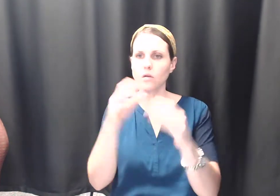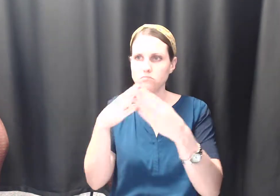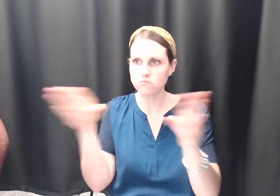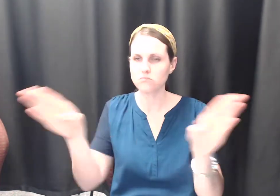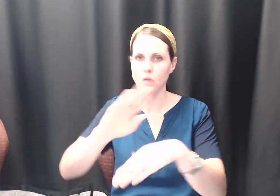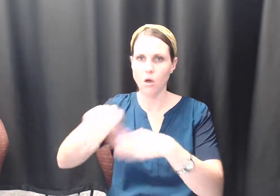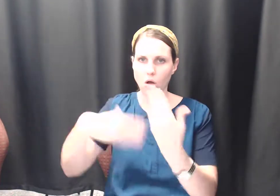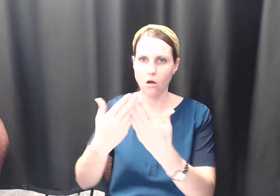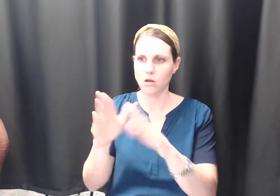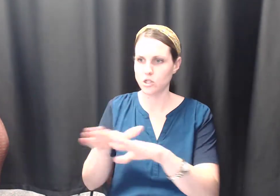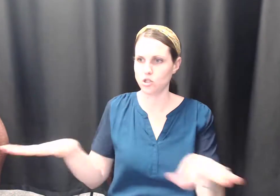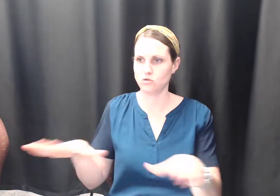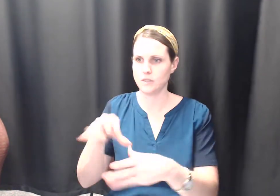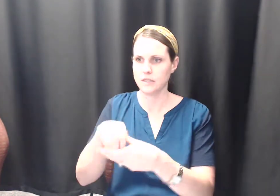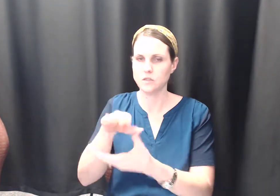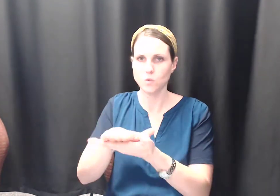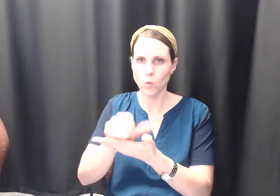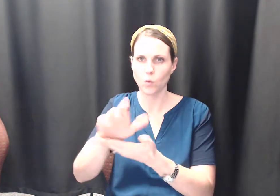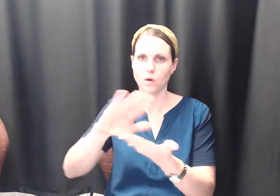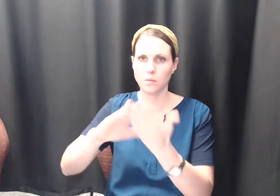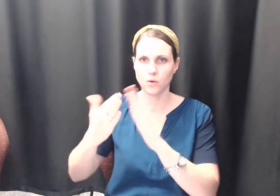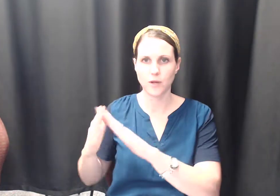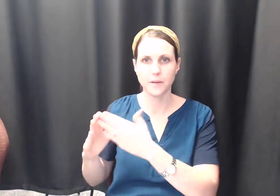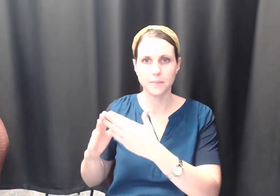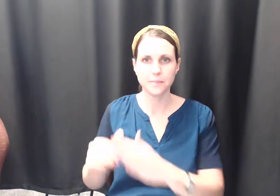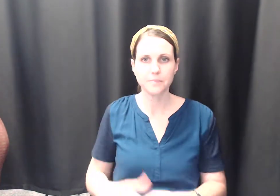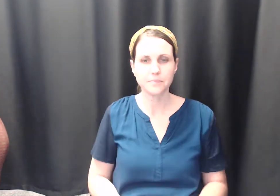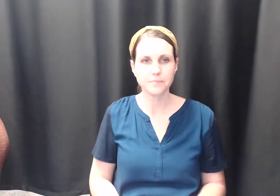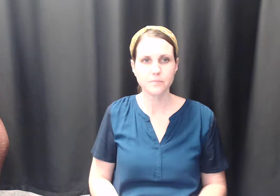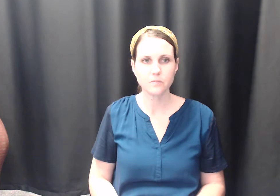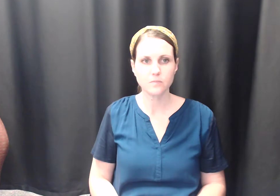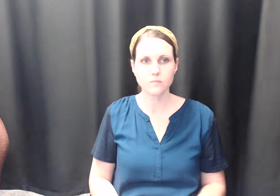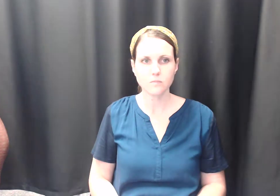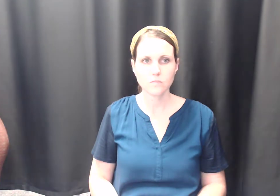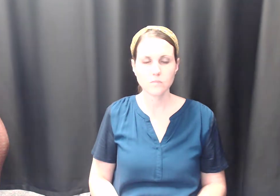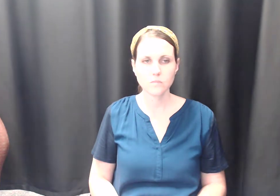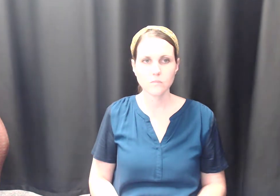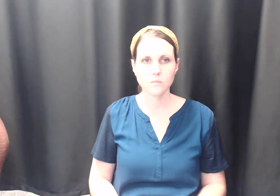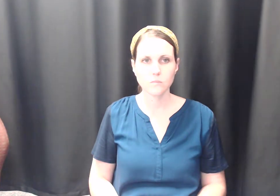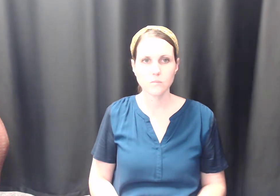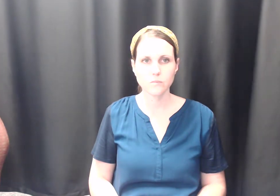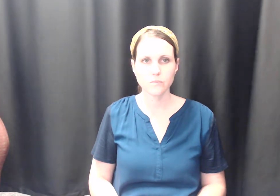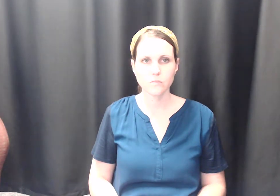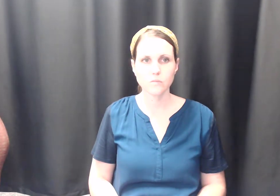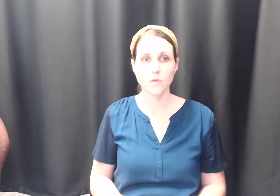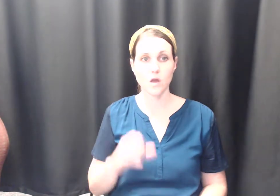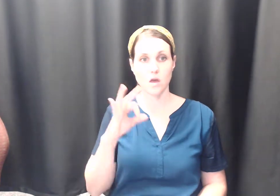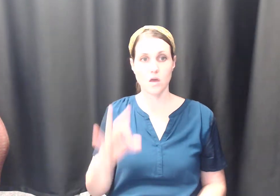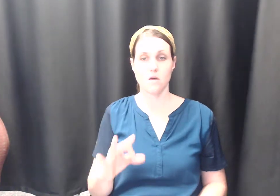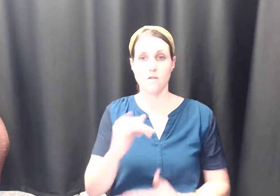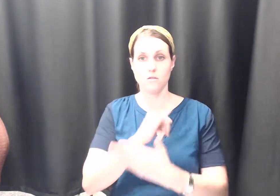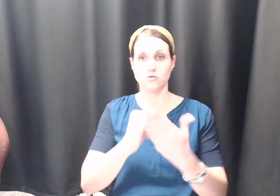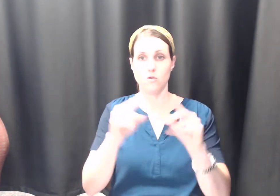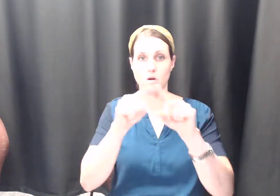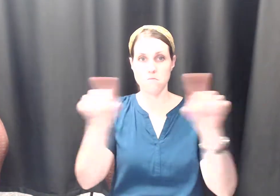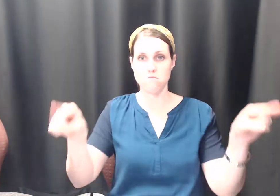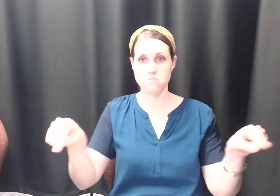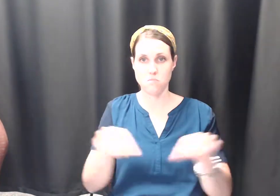children in a school or community. Let us draw a box. We divide the page into 5 columns and mark